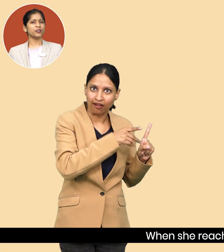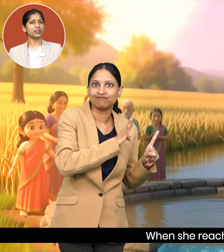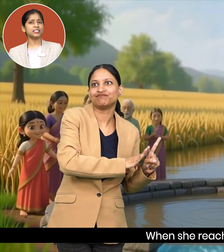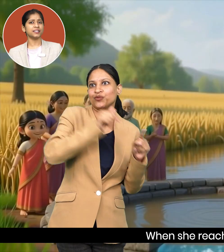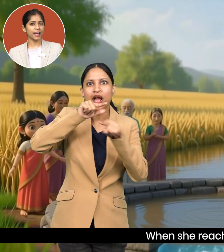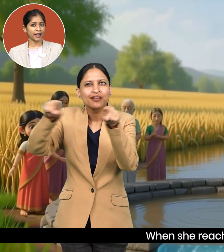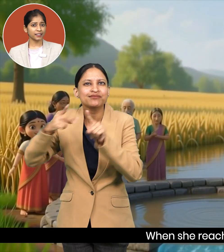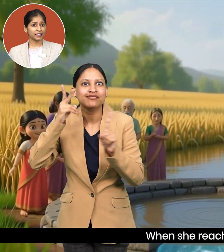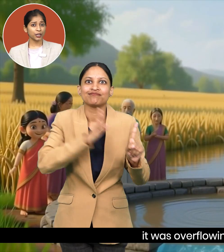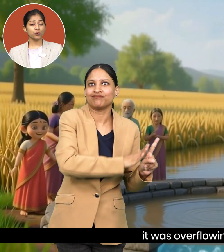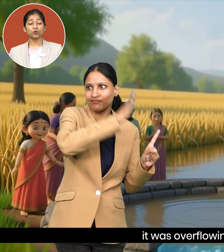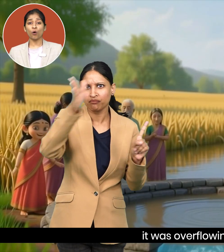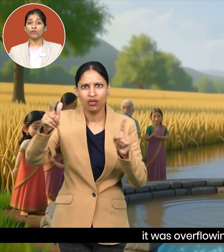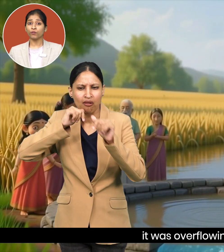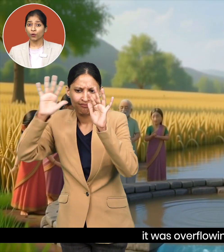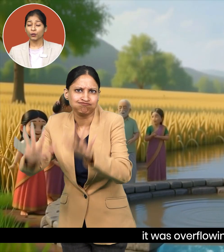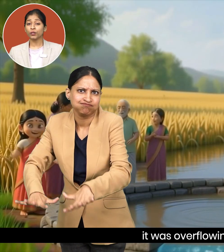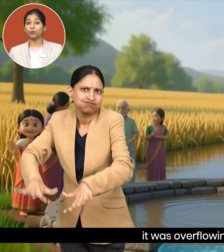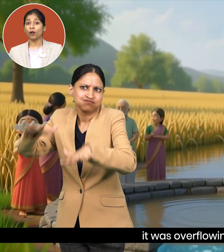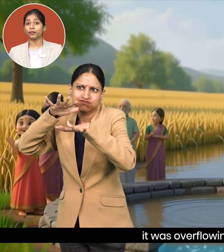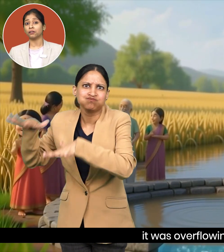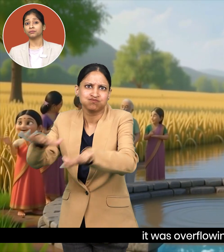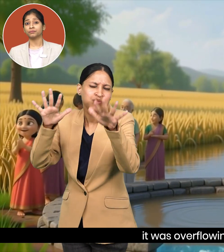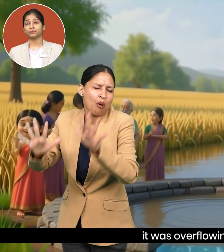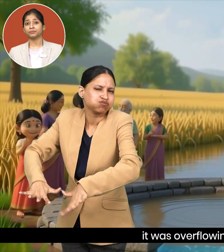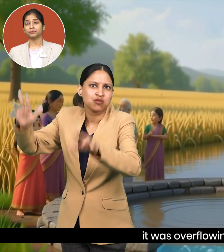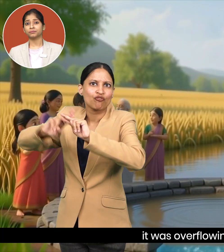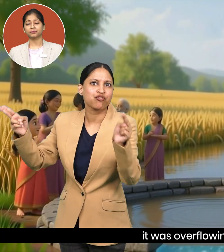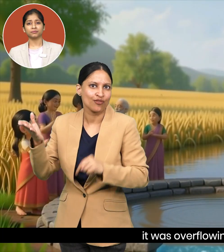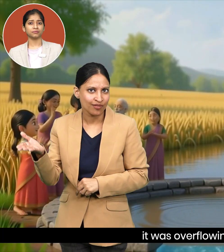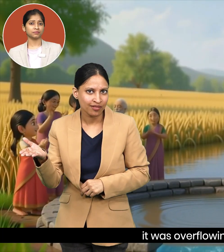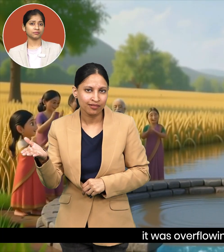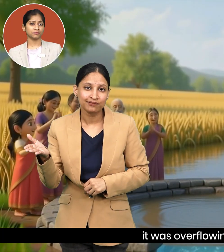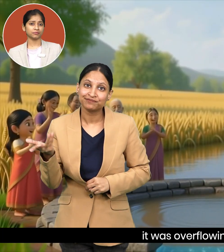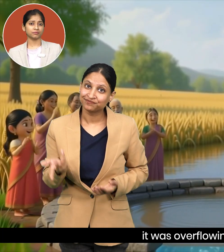When she reached the tank, it was overflowing with water.